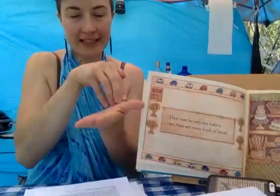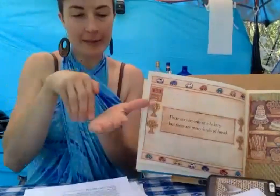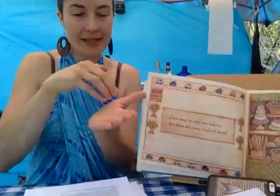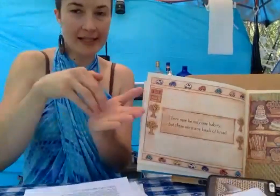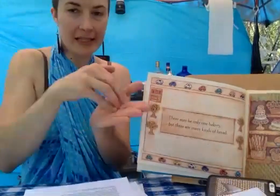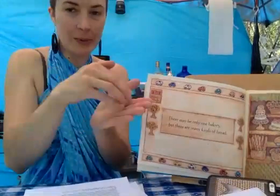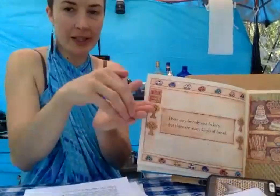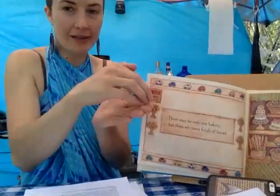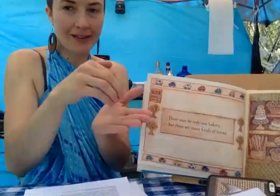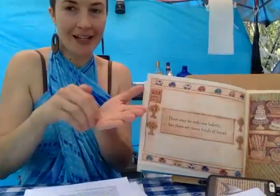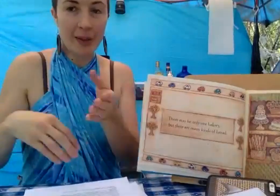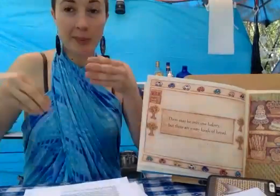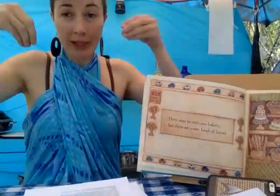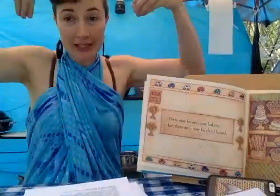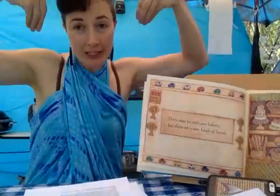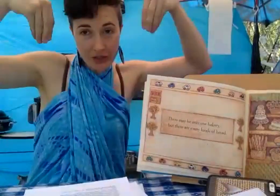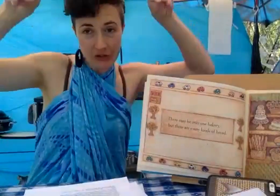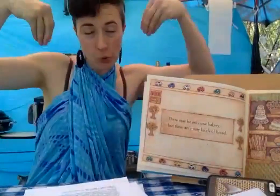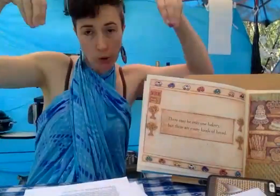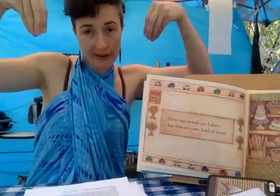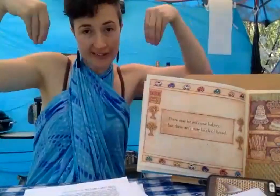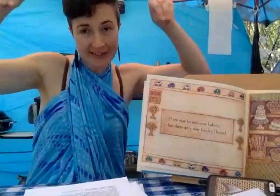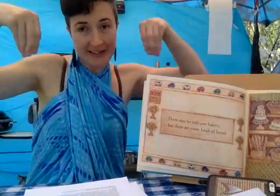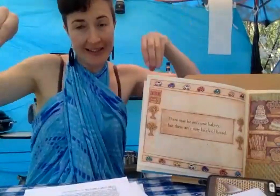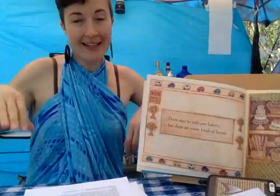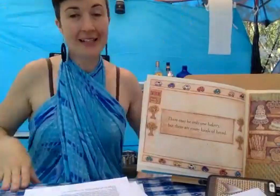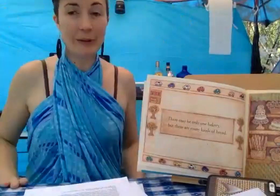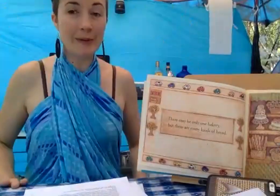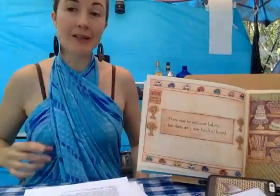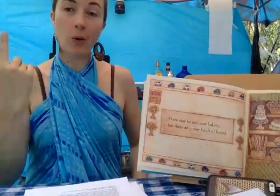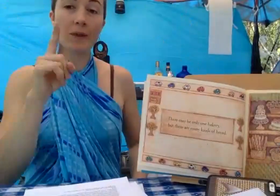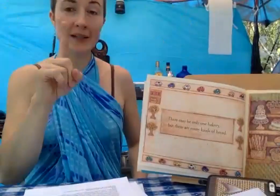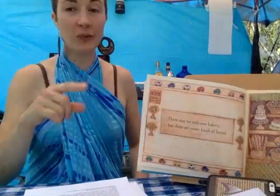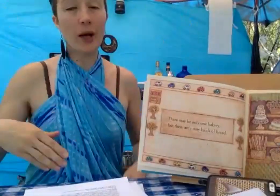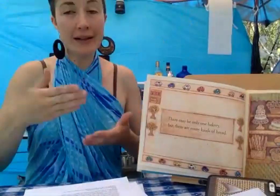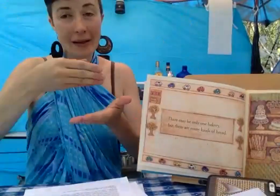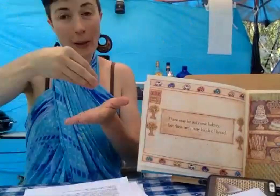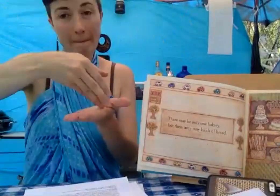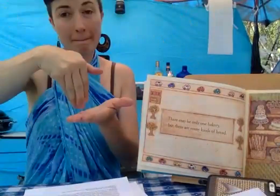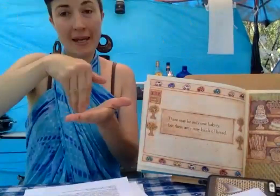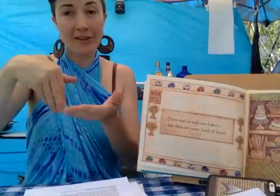I'm slicing the bread. Bread store. There may be only one